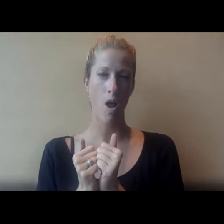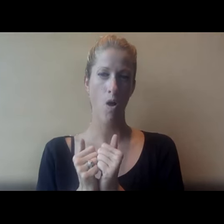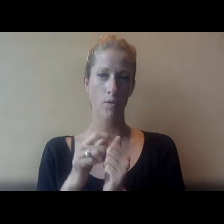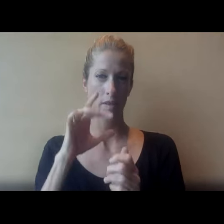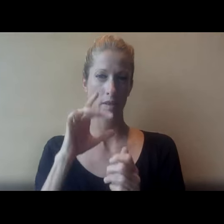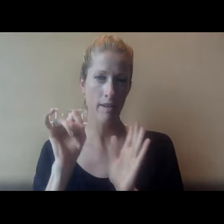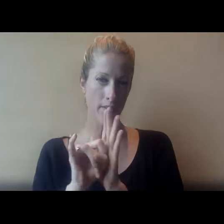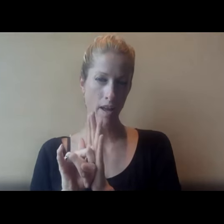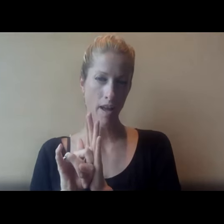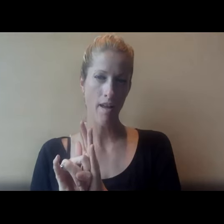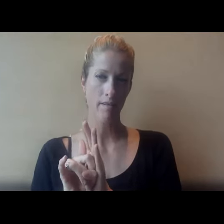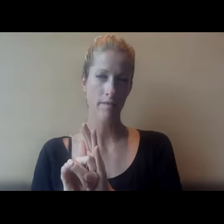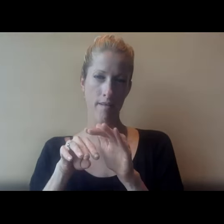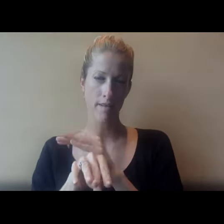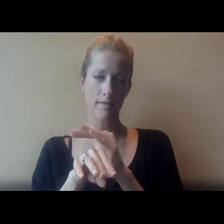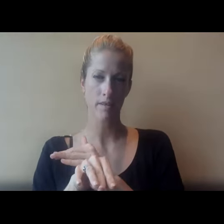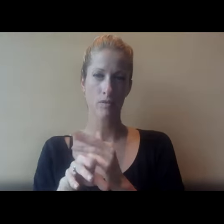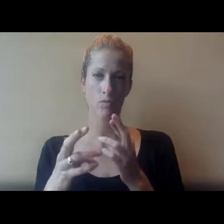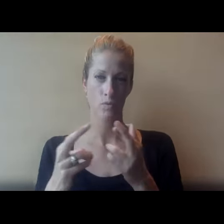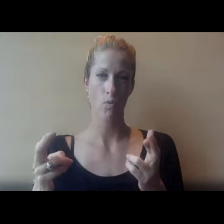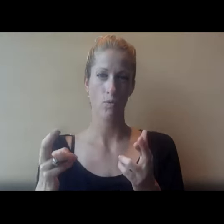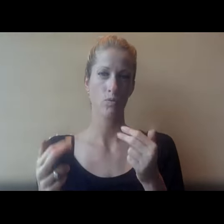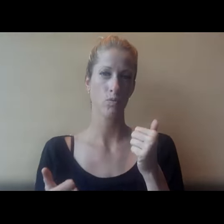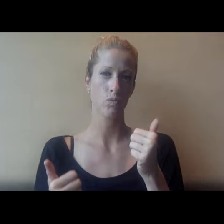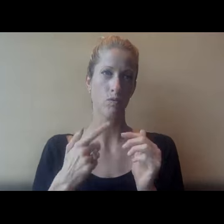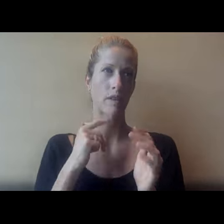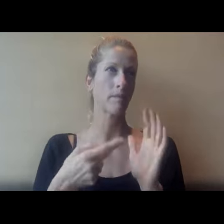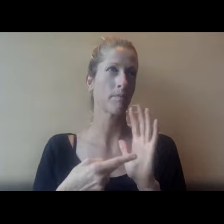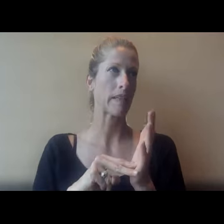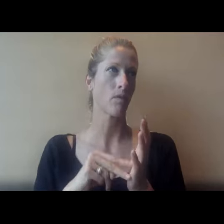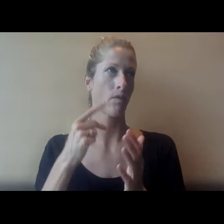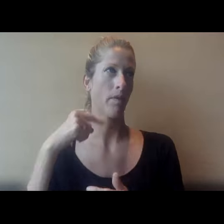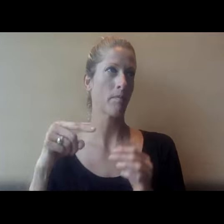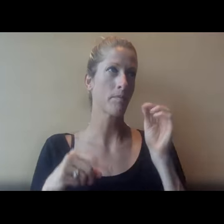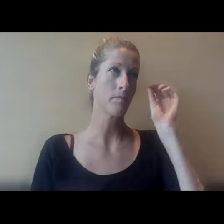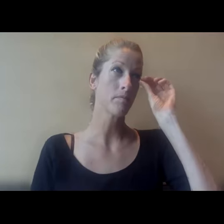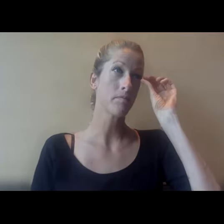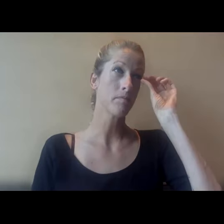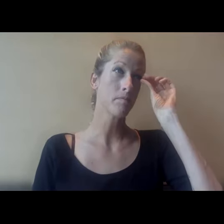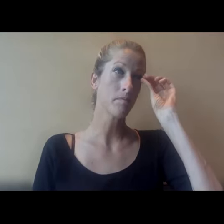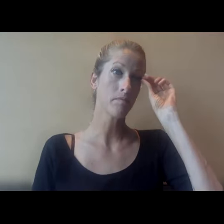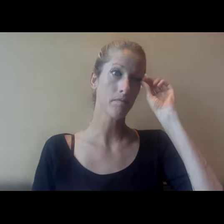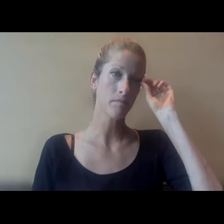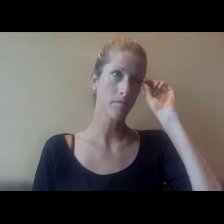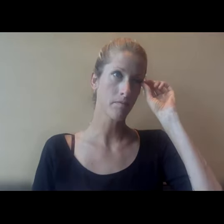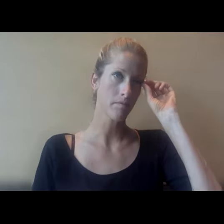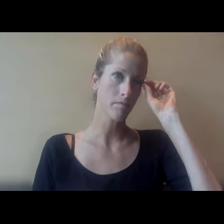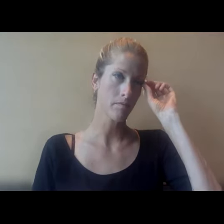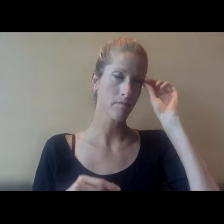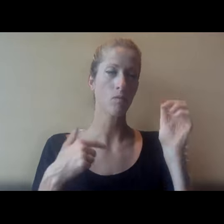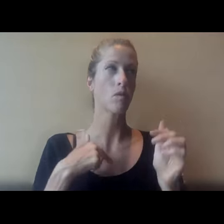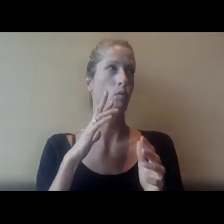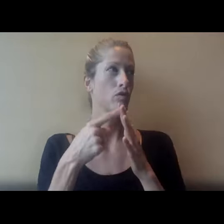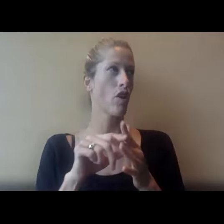identify and access resources that are meaningful to them. What we are about to embark on, another